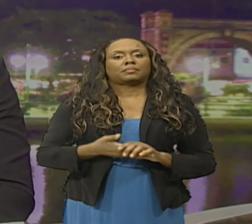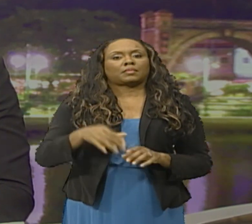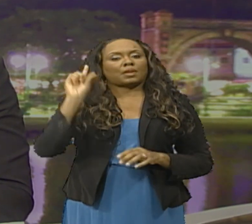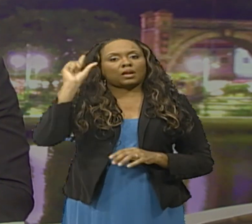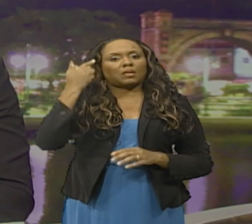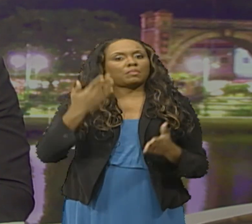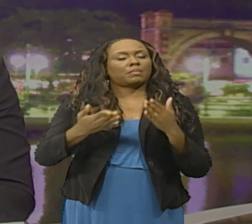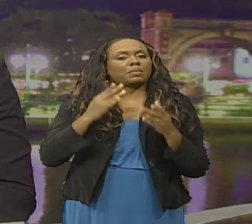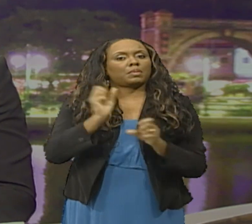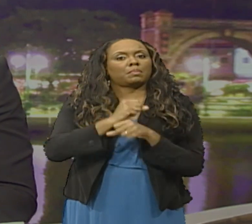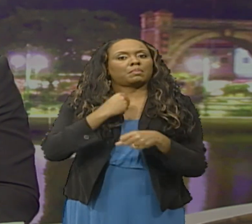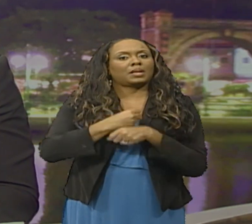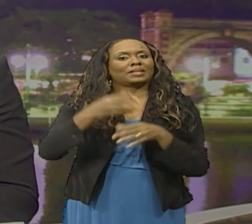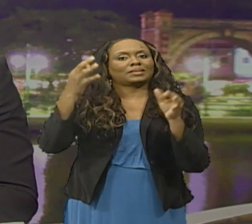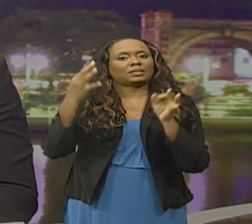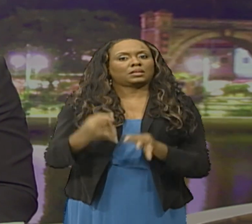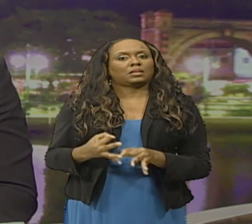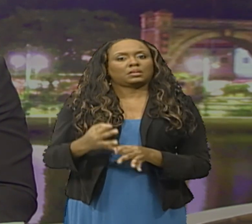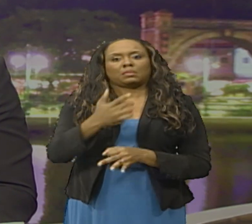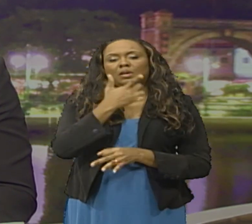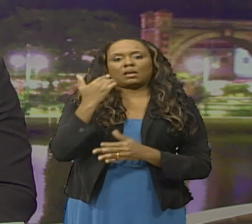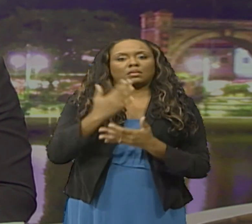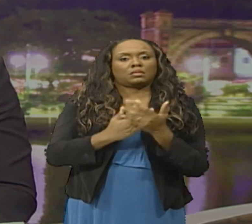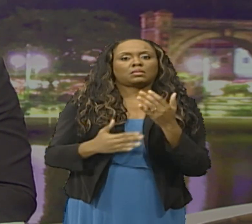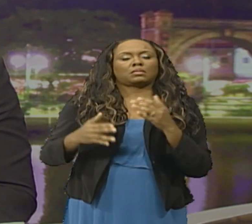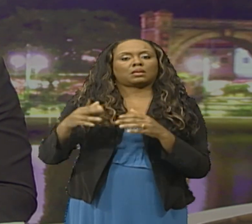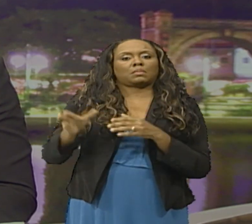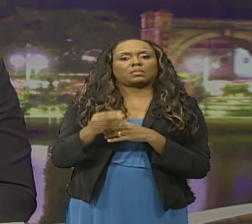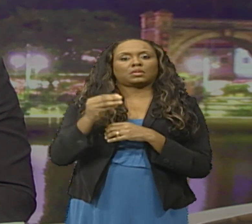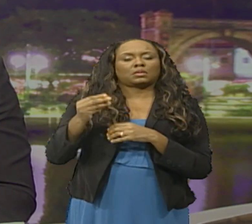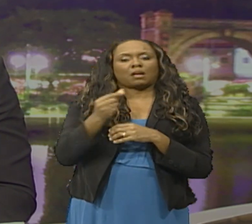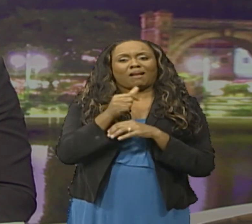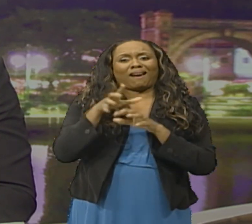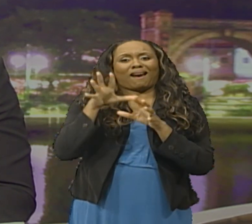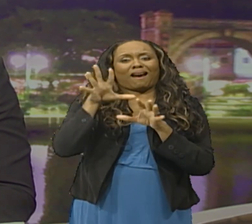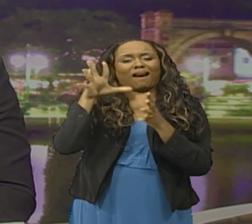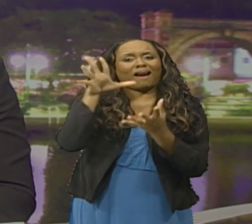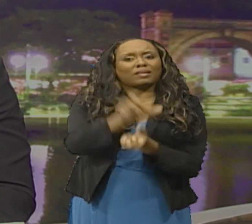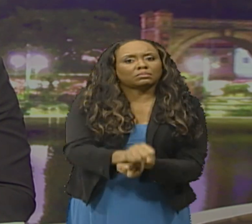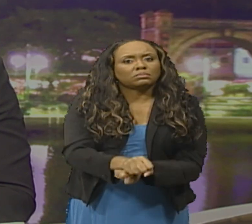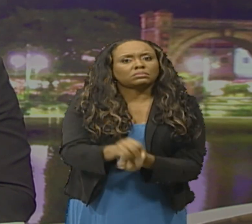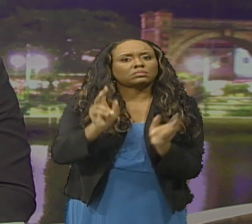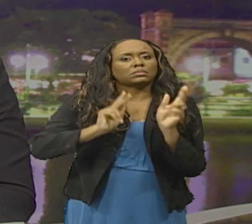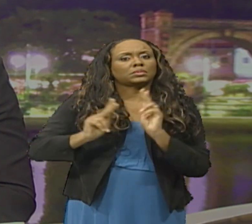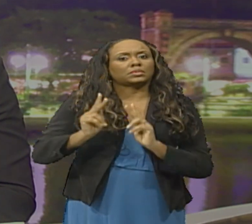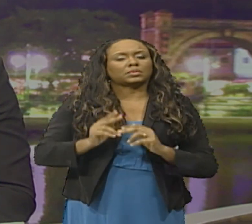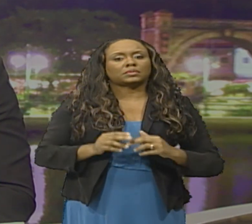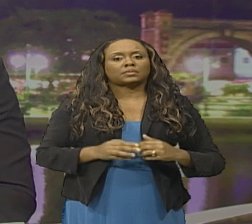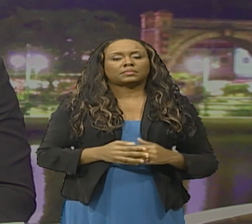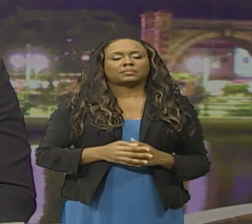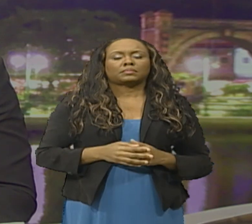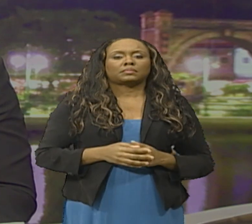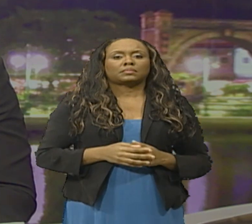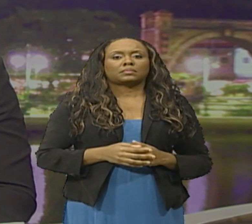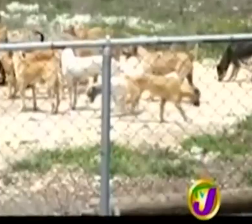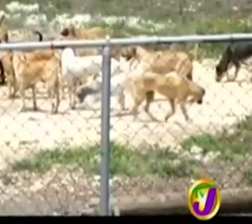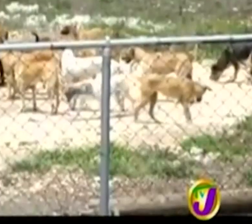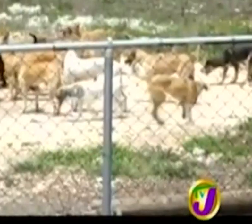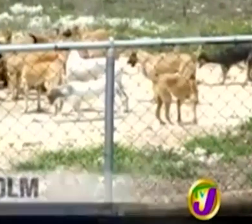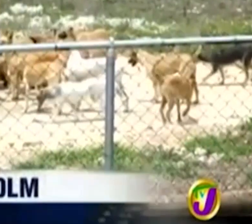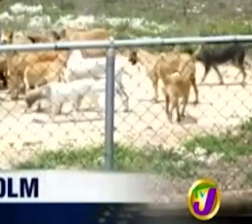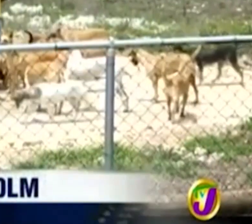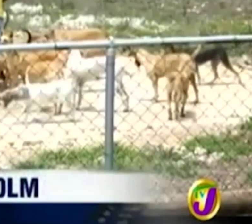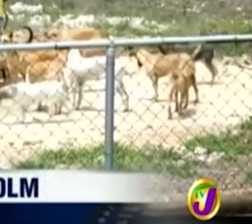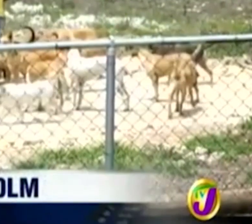that decision to prevent people from being mauled by certain breeds. We have a report from TVJ. It's often